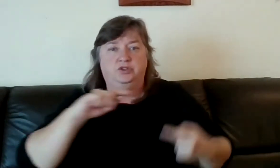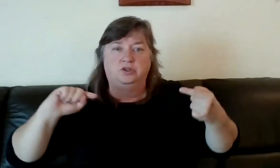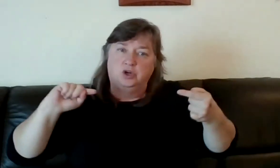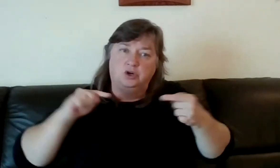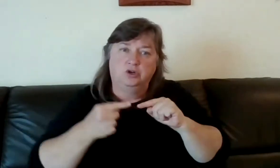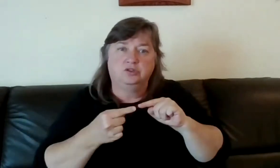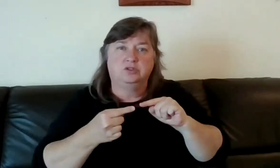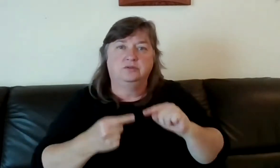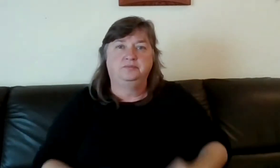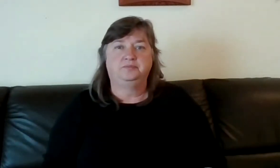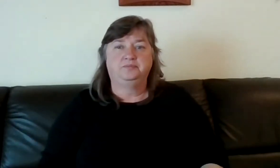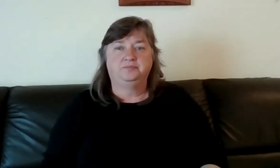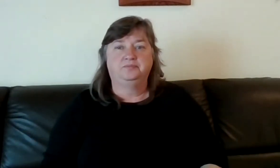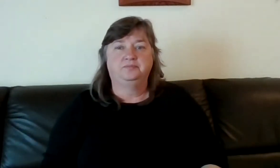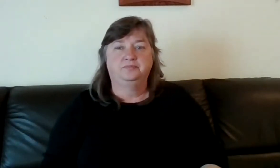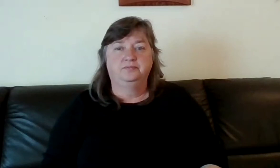shoulder hurts.